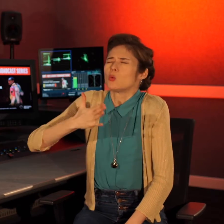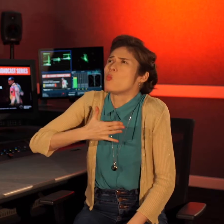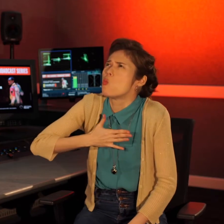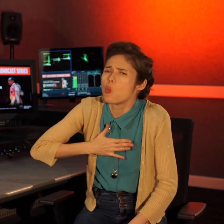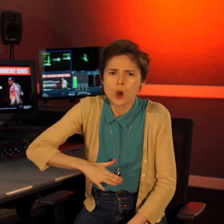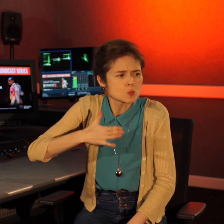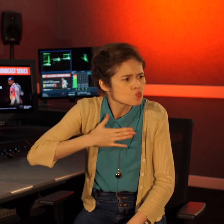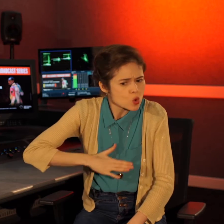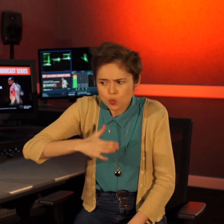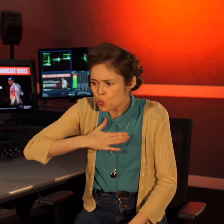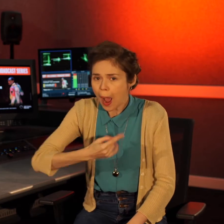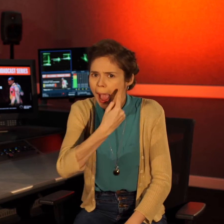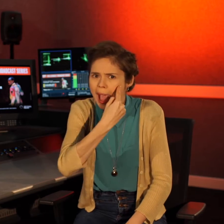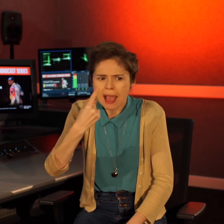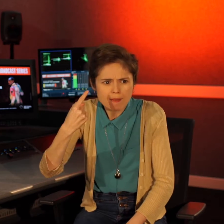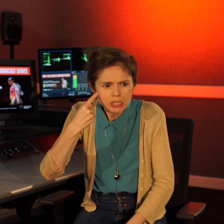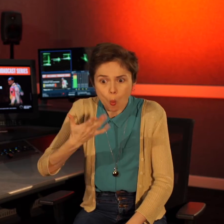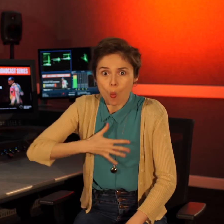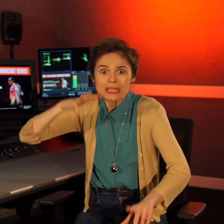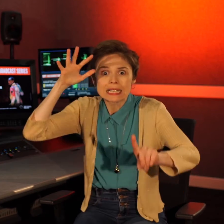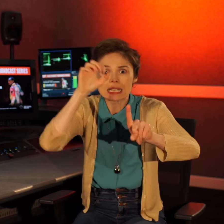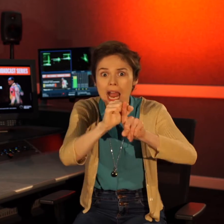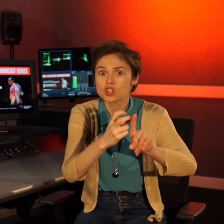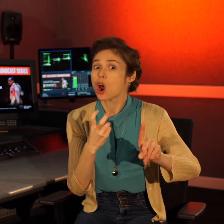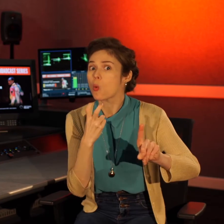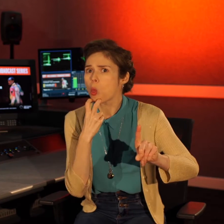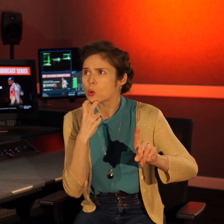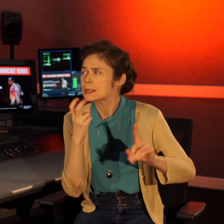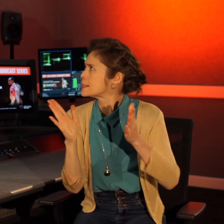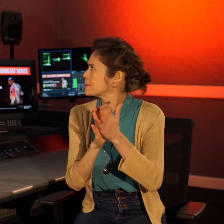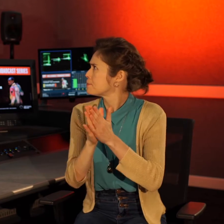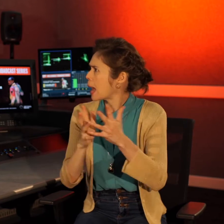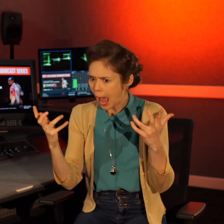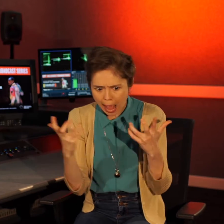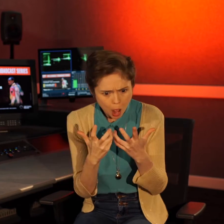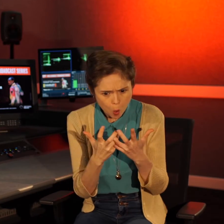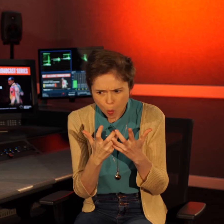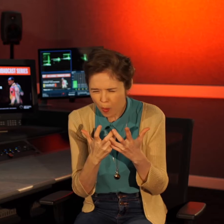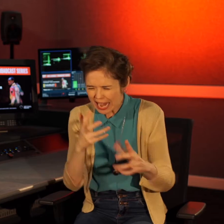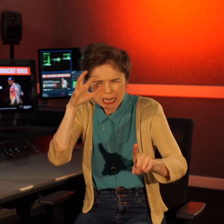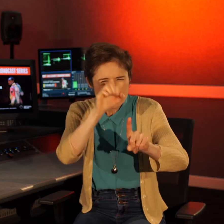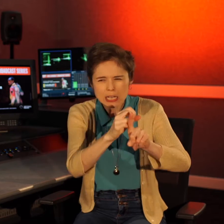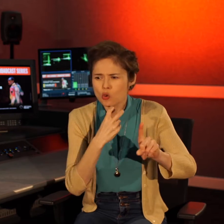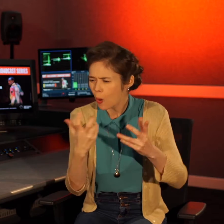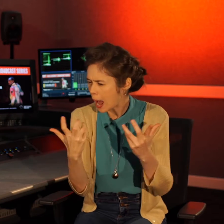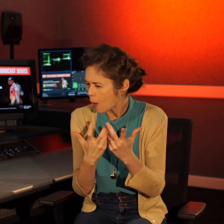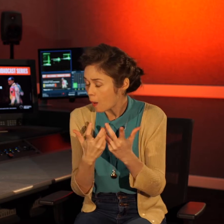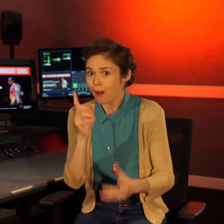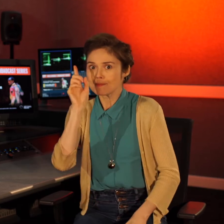Hamlet wants to find out whether his father really was murdered by Claudius. And